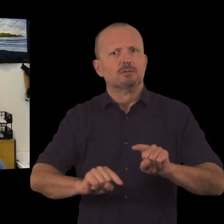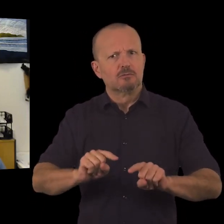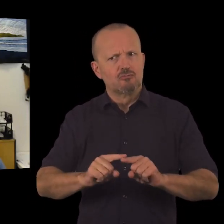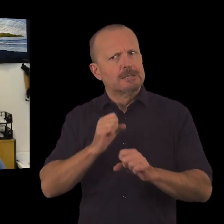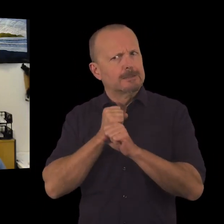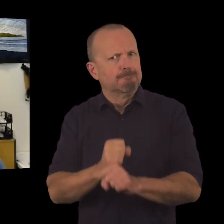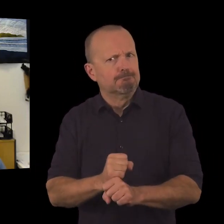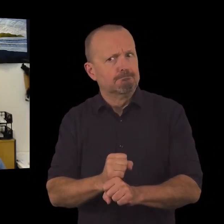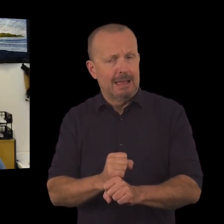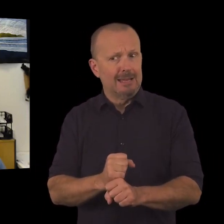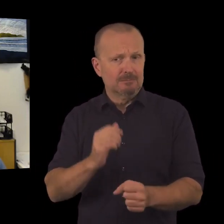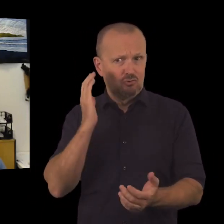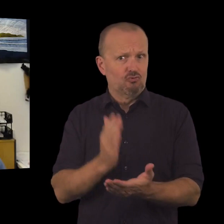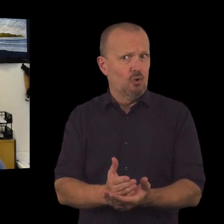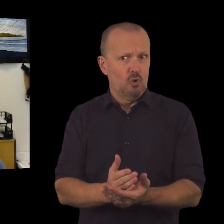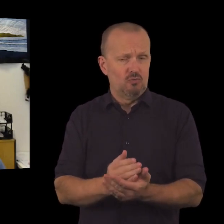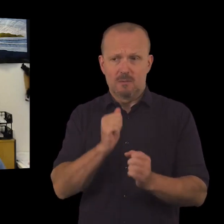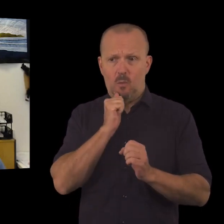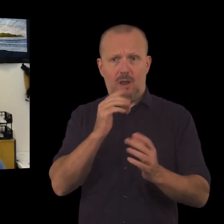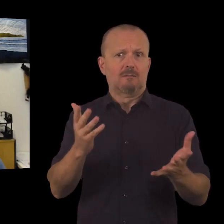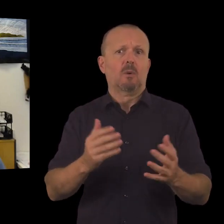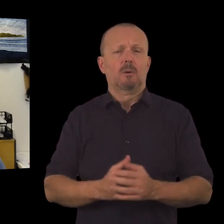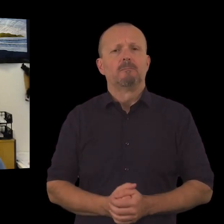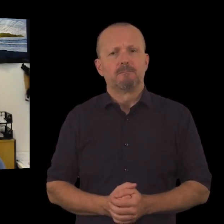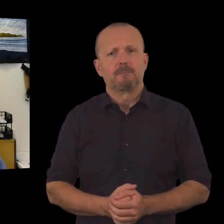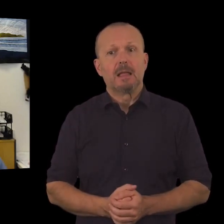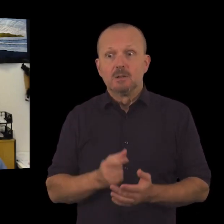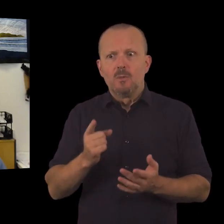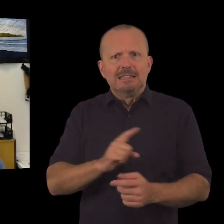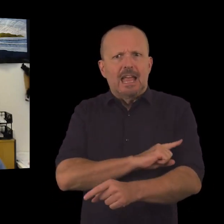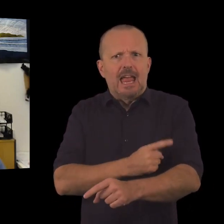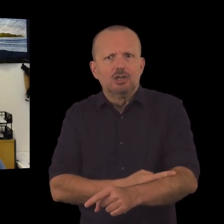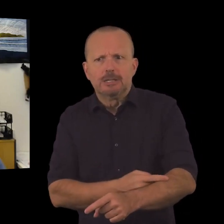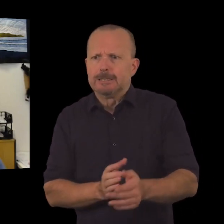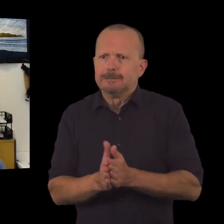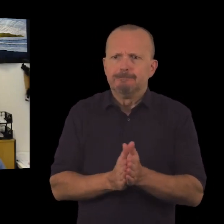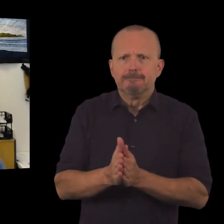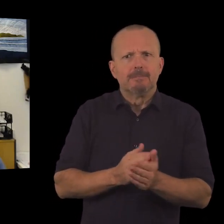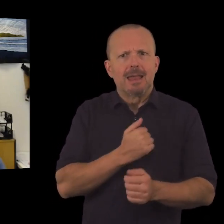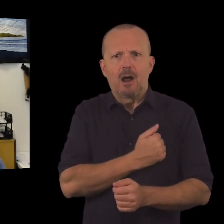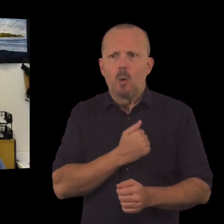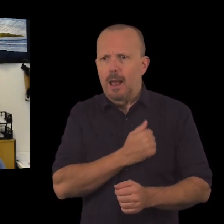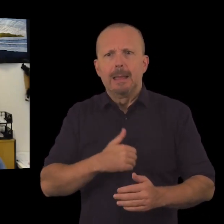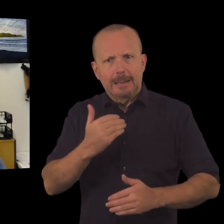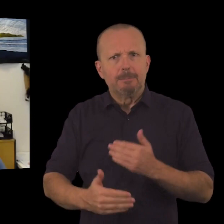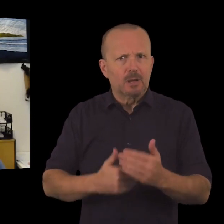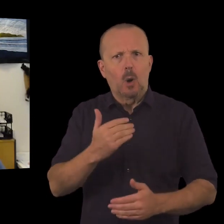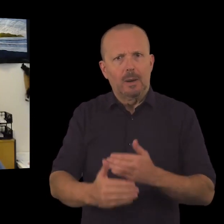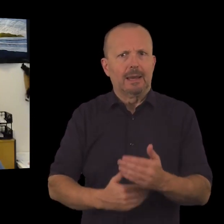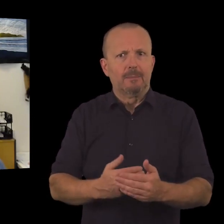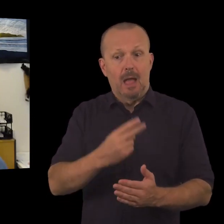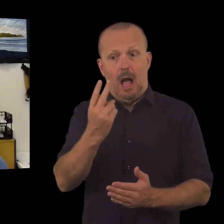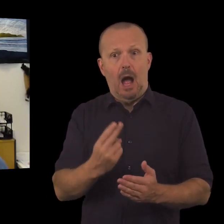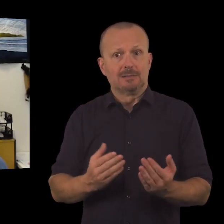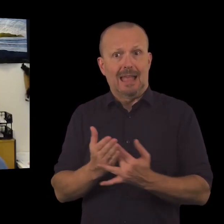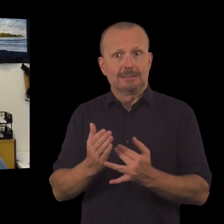supported this conference. And you have. So let's keep the energy and aroha going. Arts Access